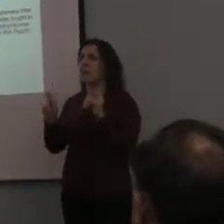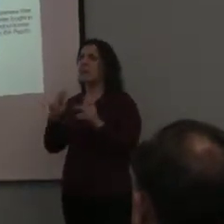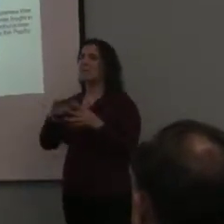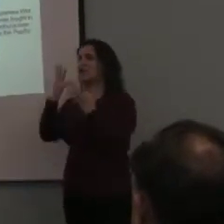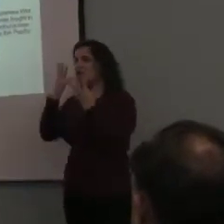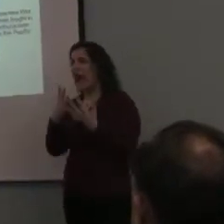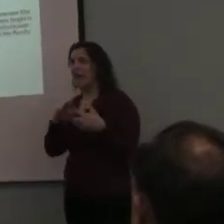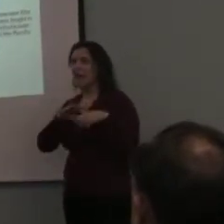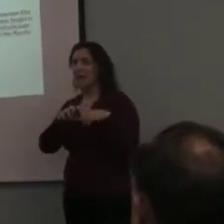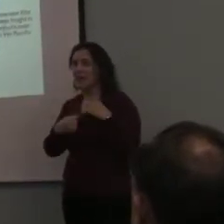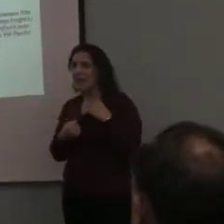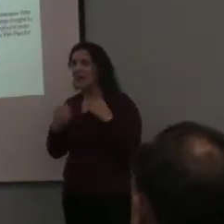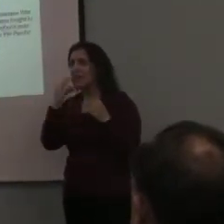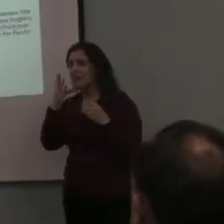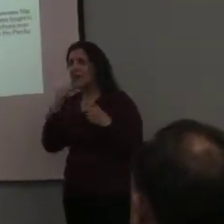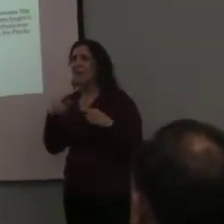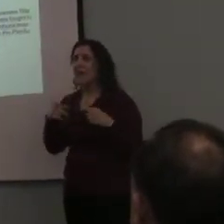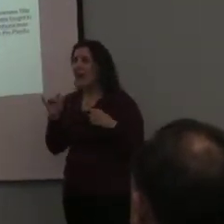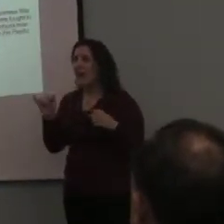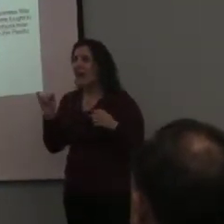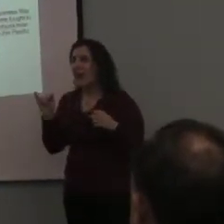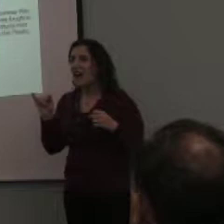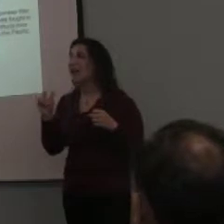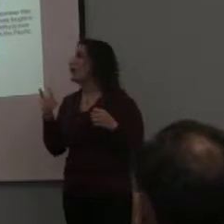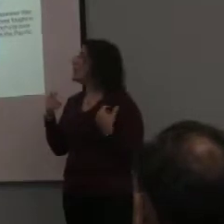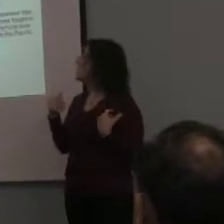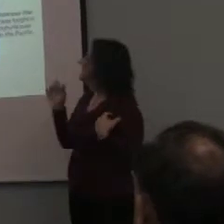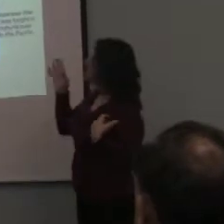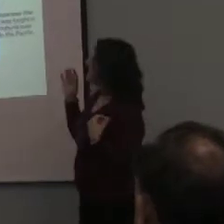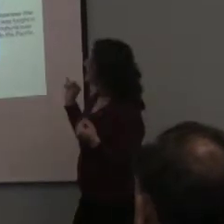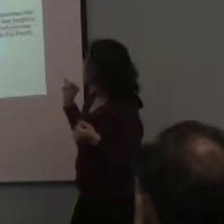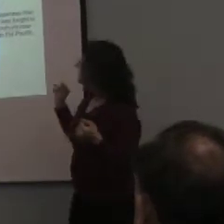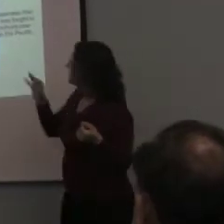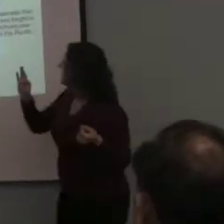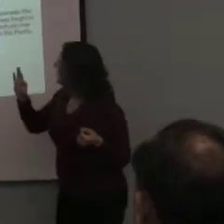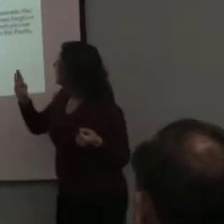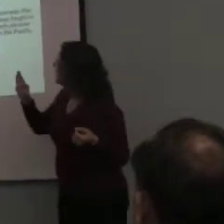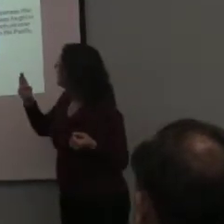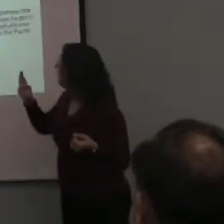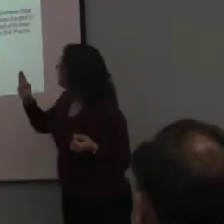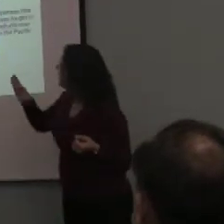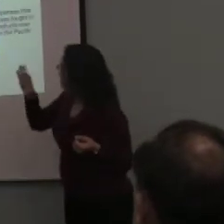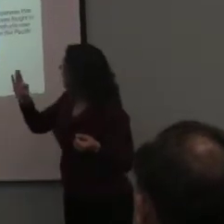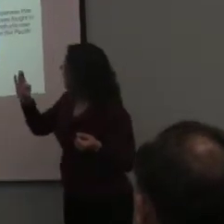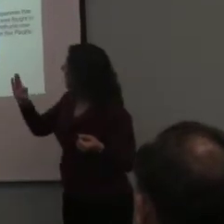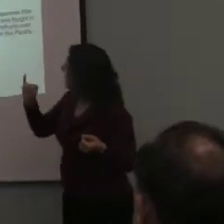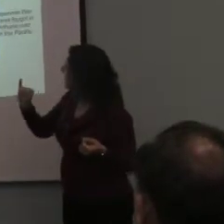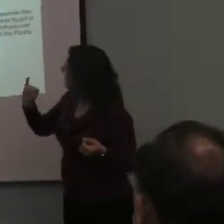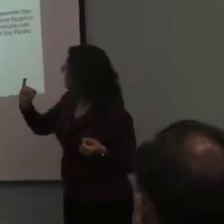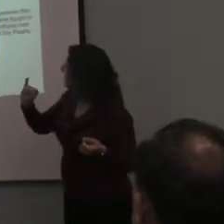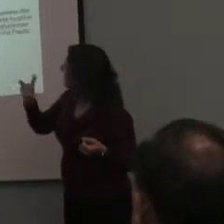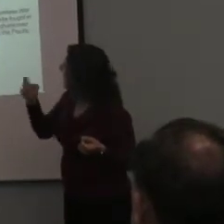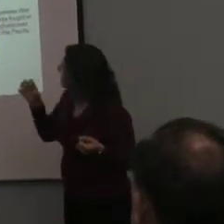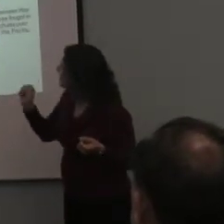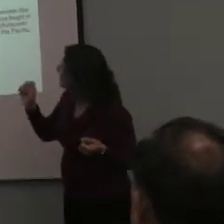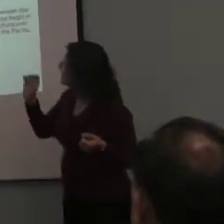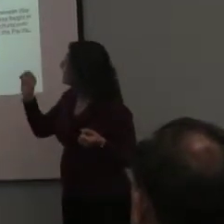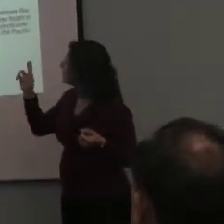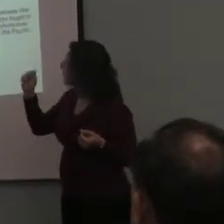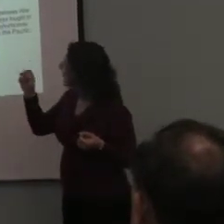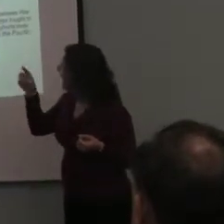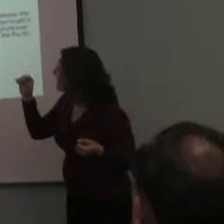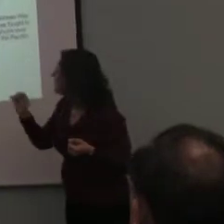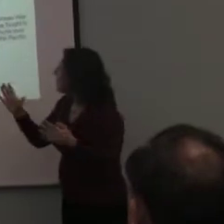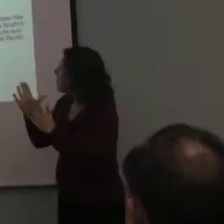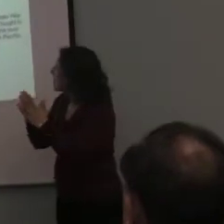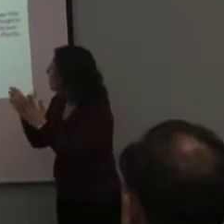Tragedy, Feige's Orlando, it's a book